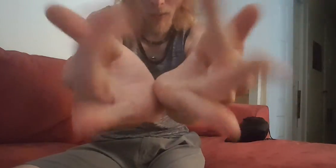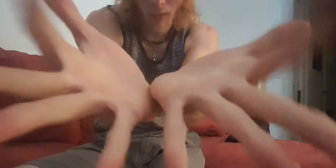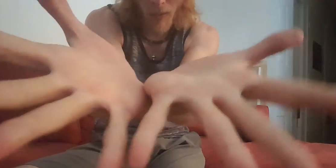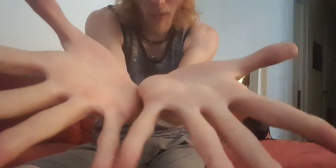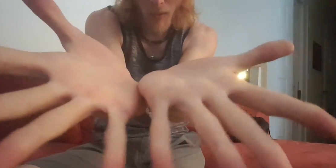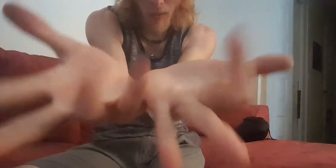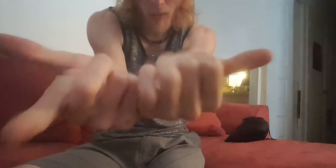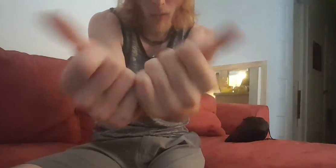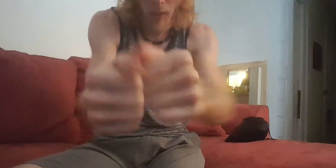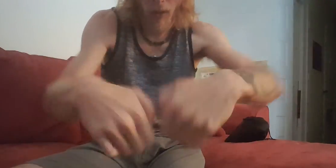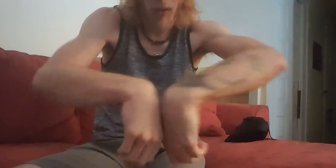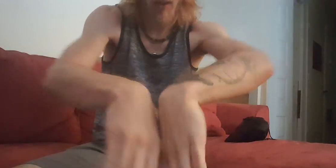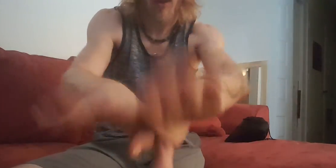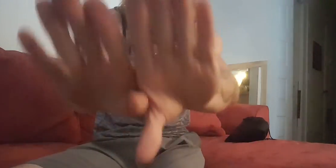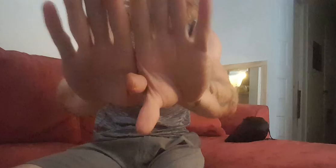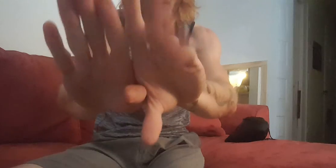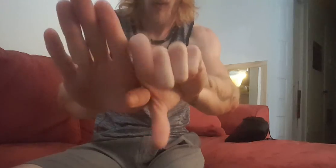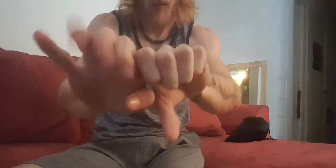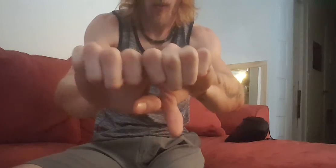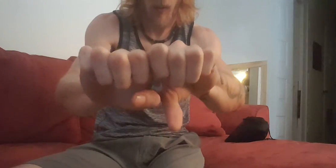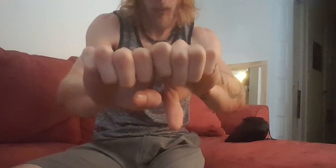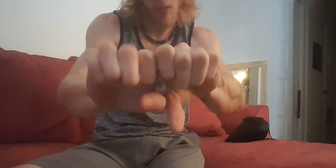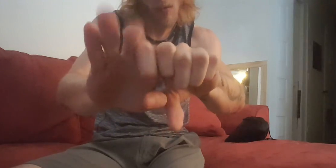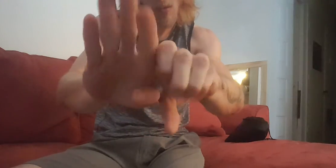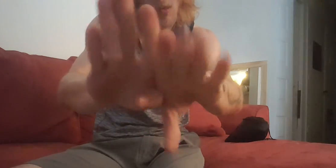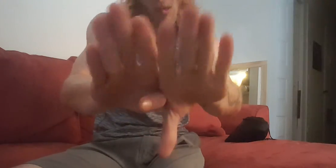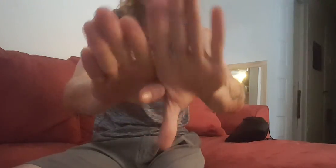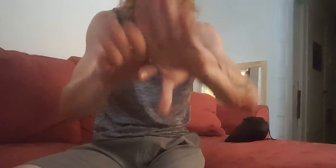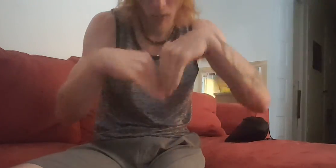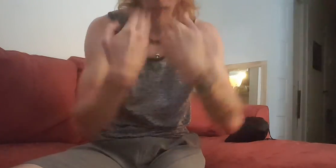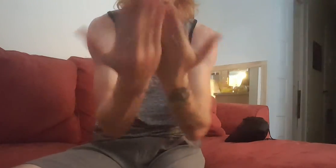Let's go. Let's go to sleep, my little time bomb.